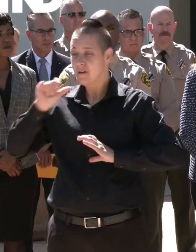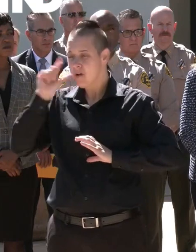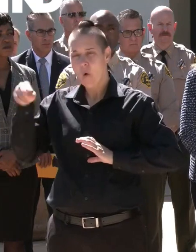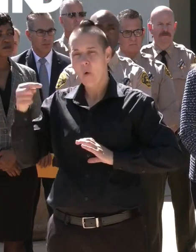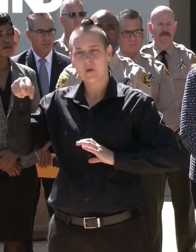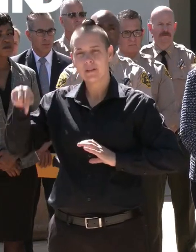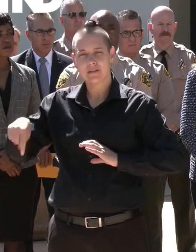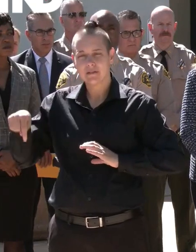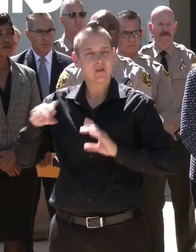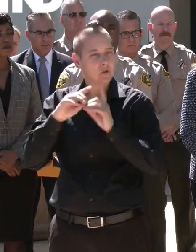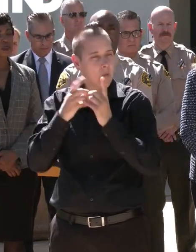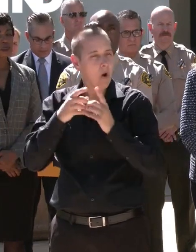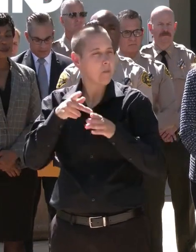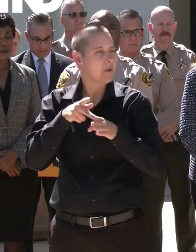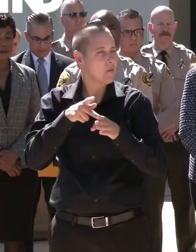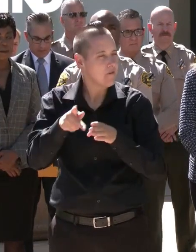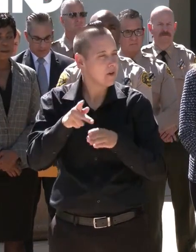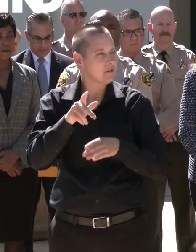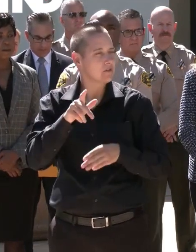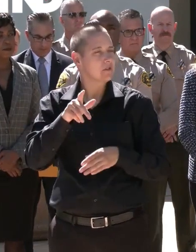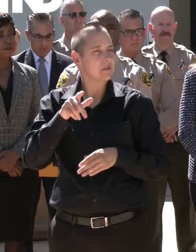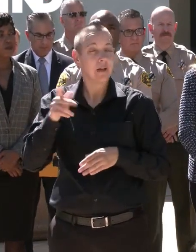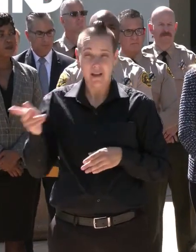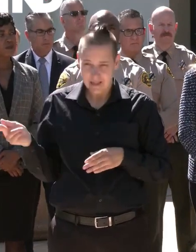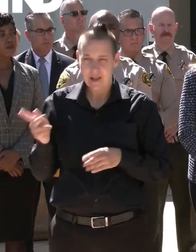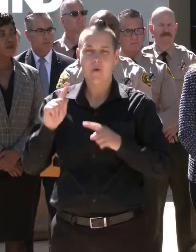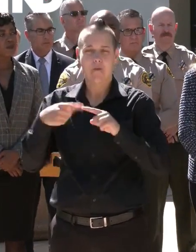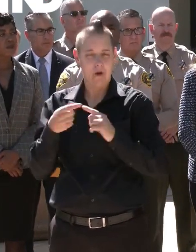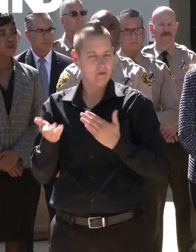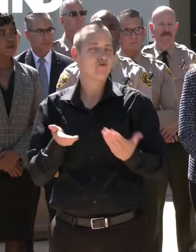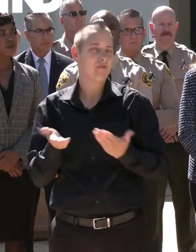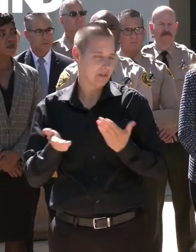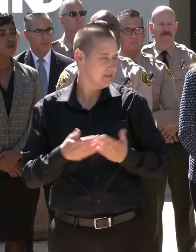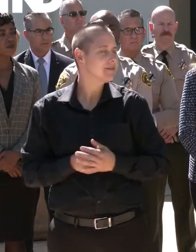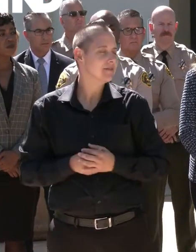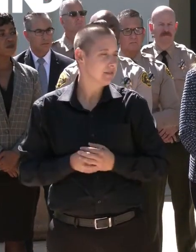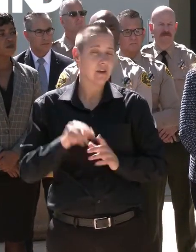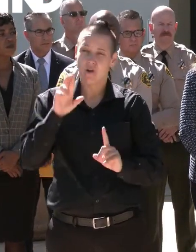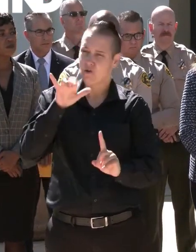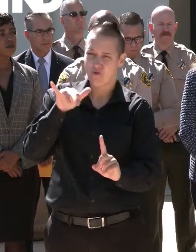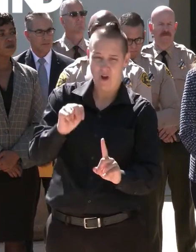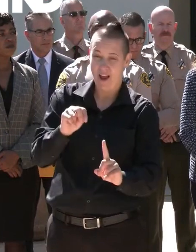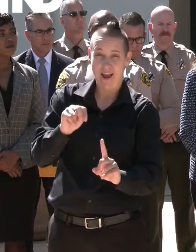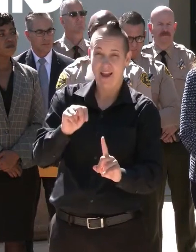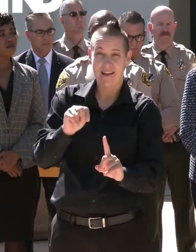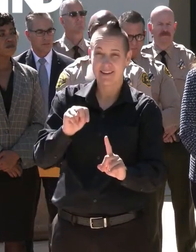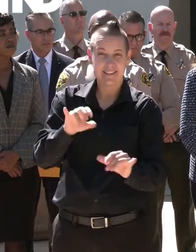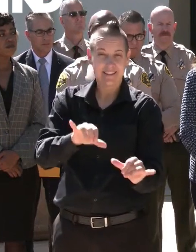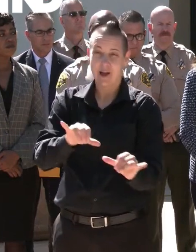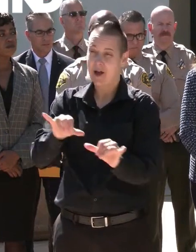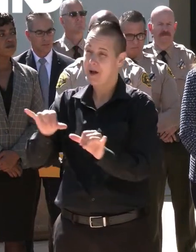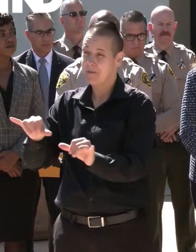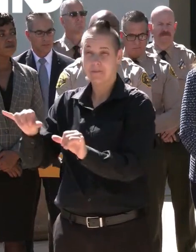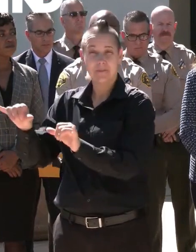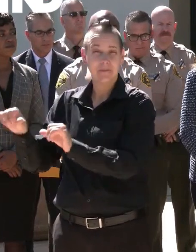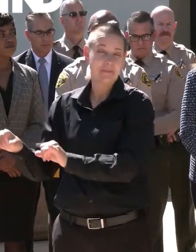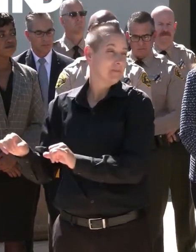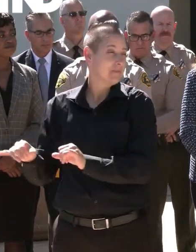department, but this profession, and they were about service, and Ryan was no different than they were.